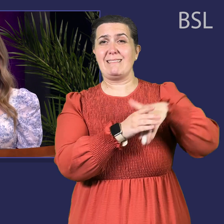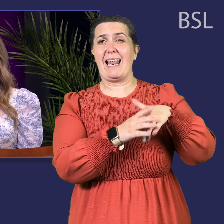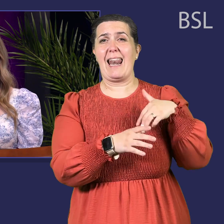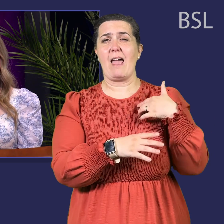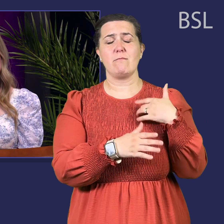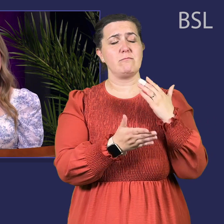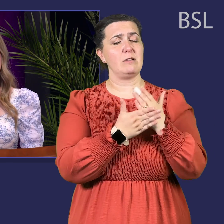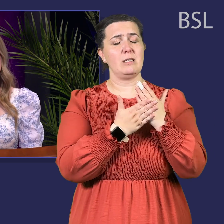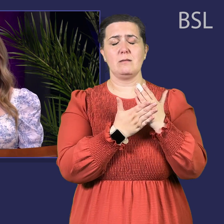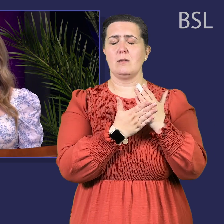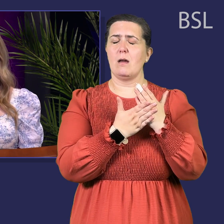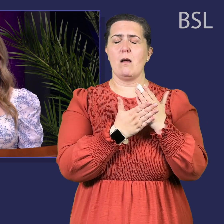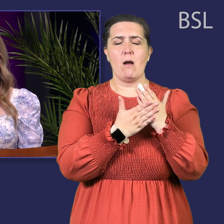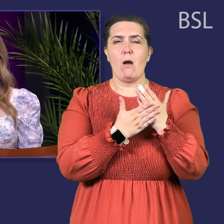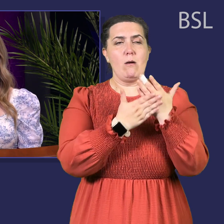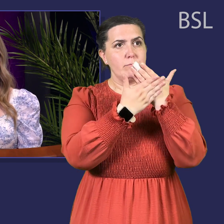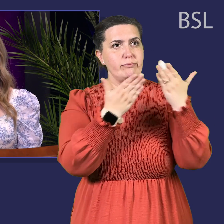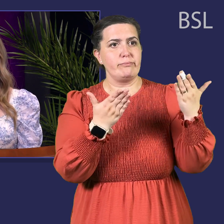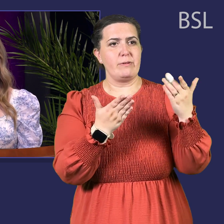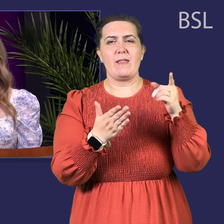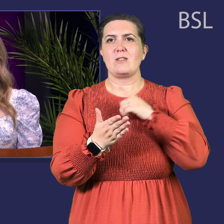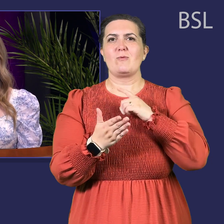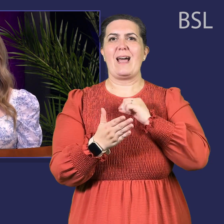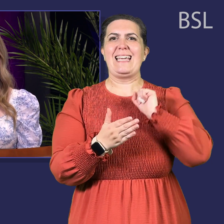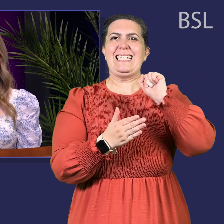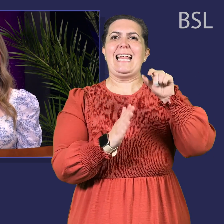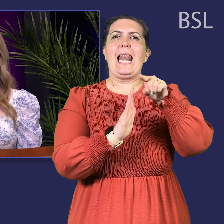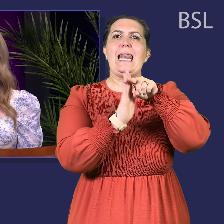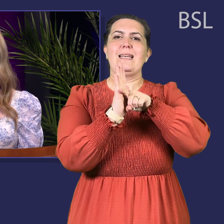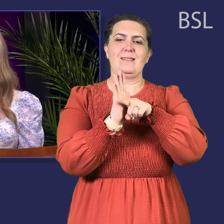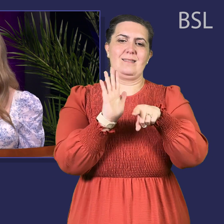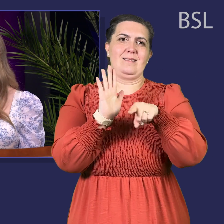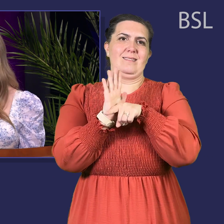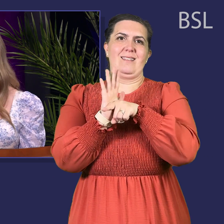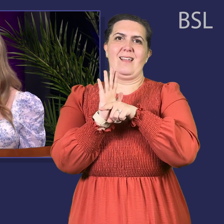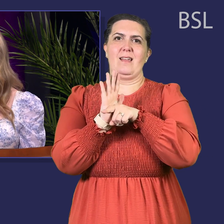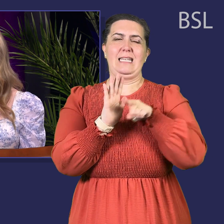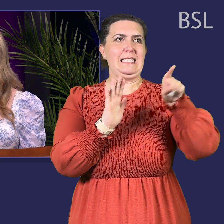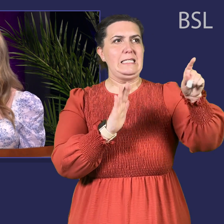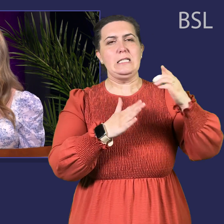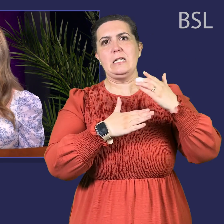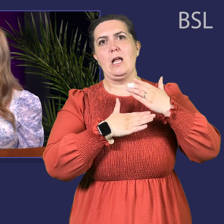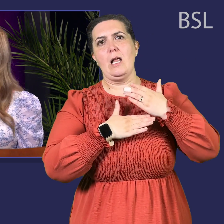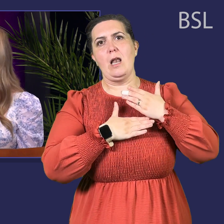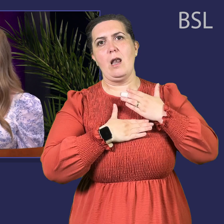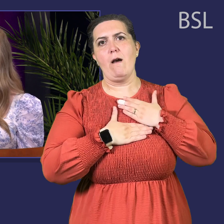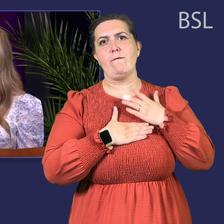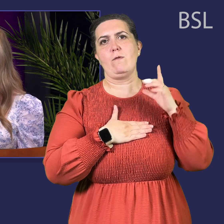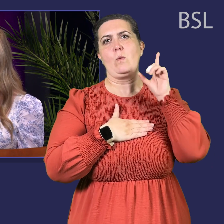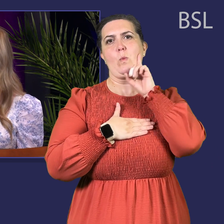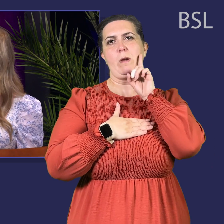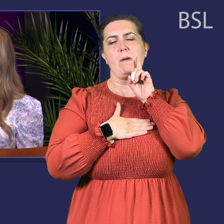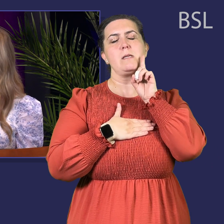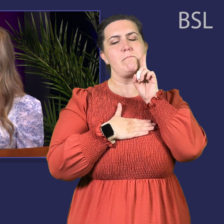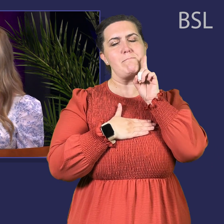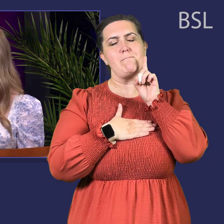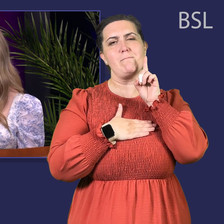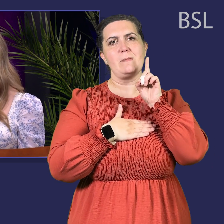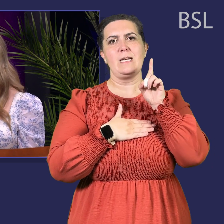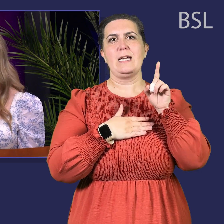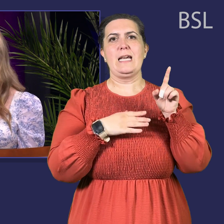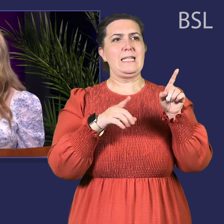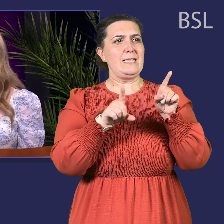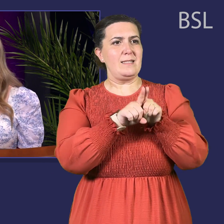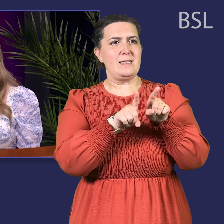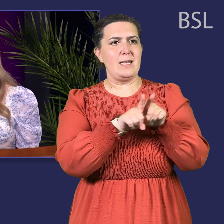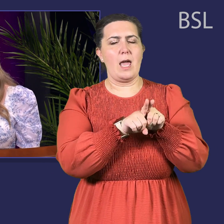This respect and esteem for women is the third century highlight I love about my grandfather. The love that my grandfather shares with the women